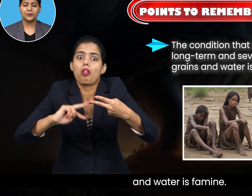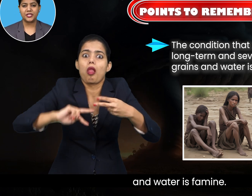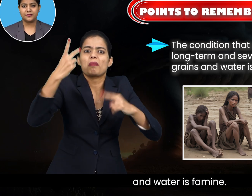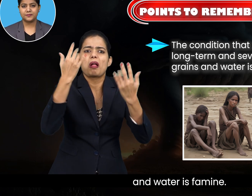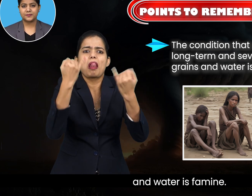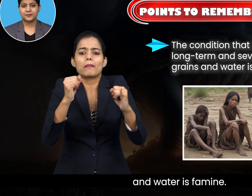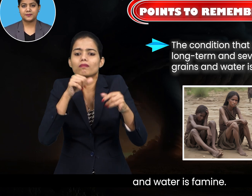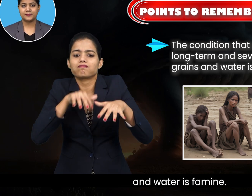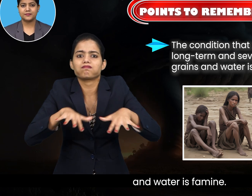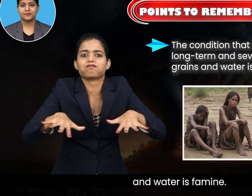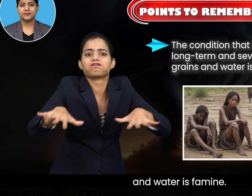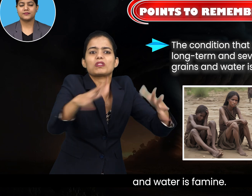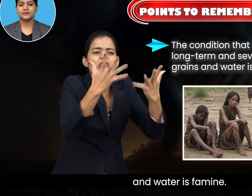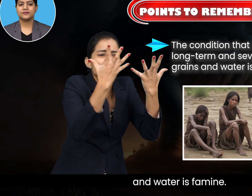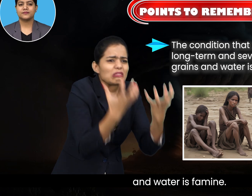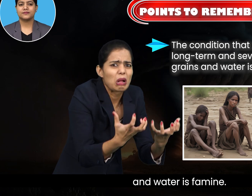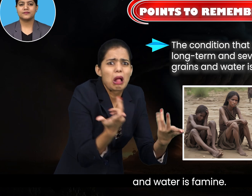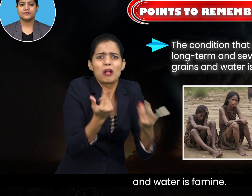is famine.